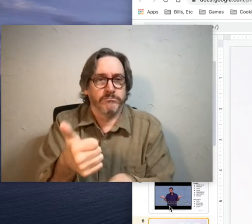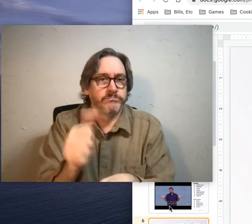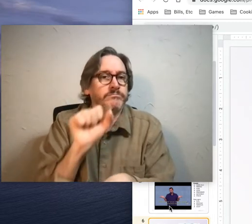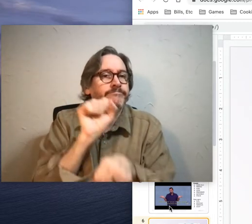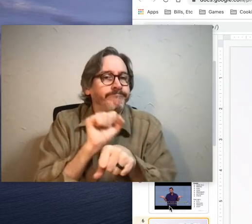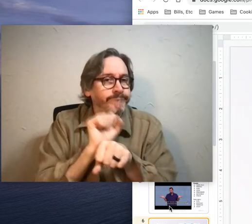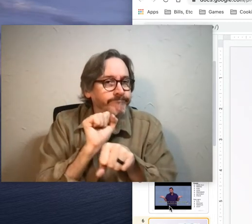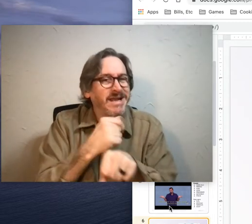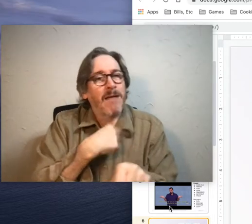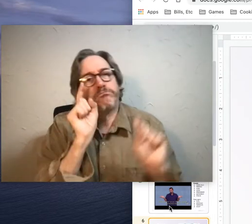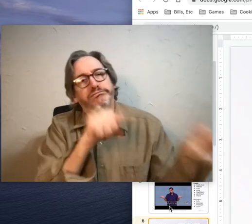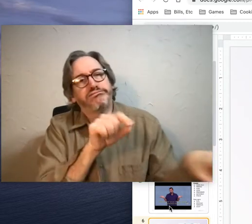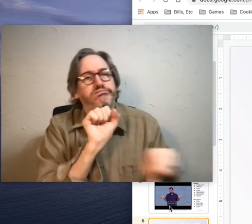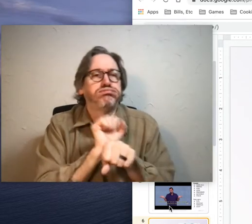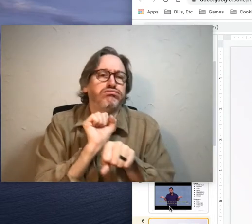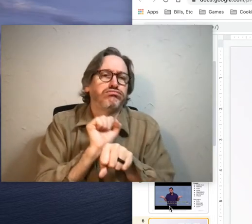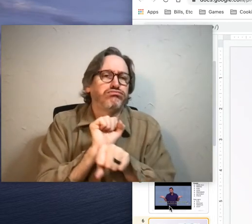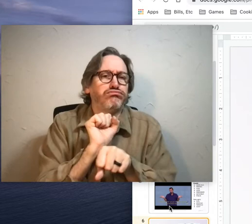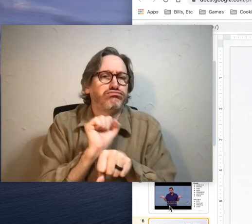great.